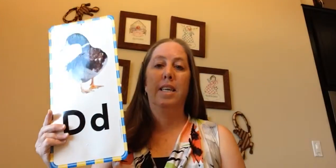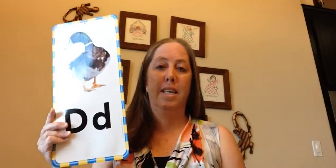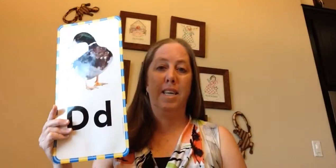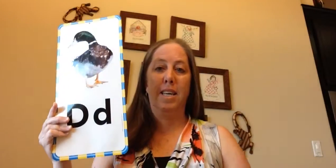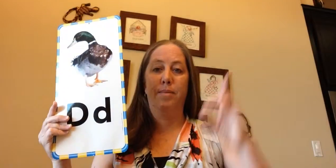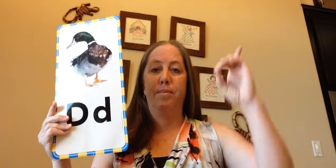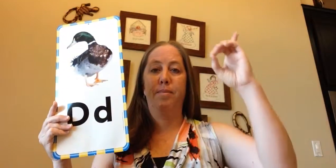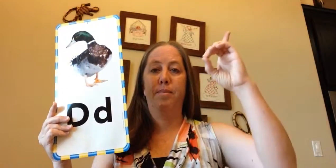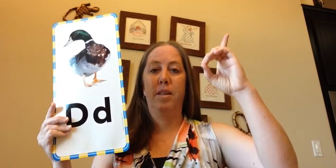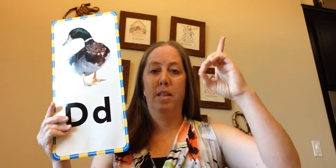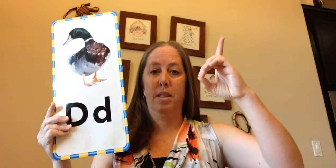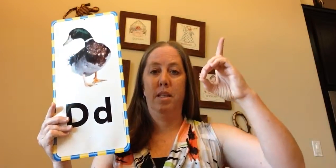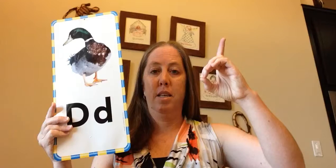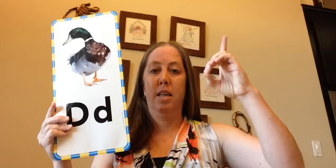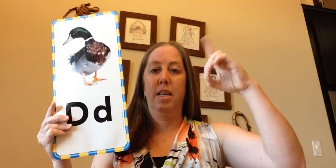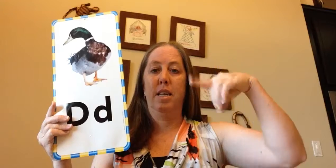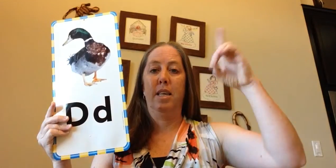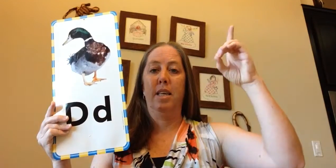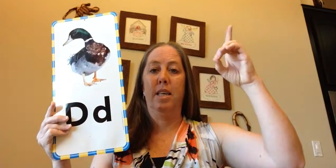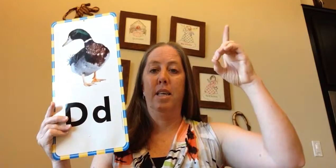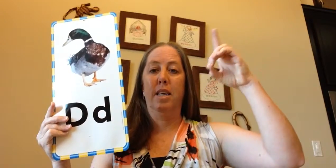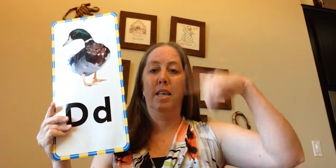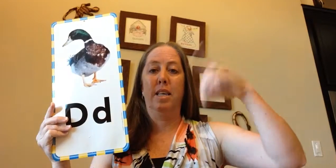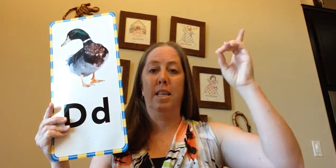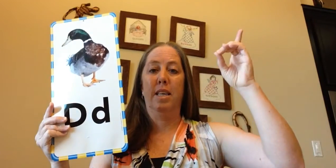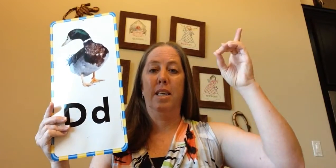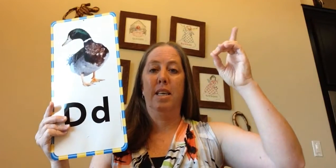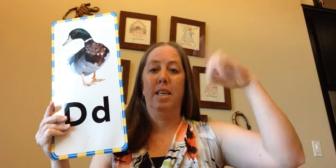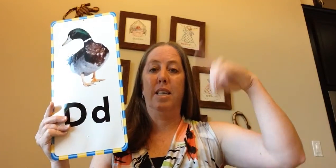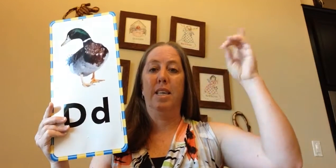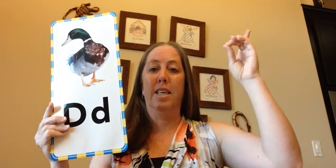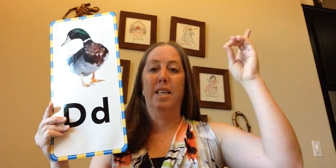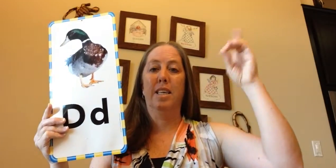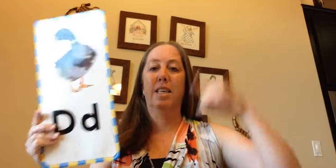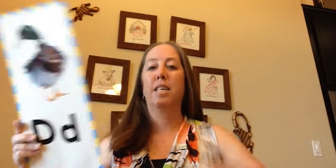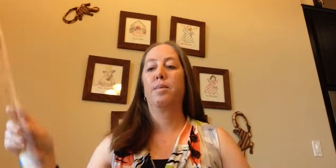D. D, d, d.